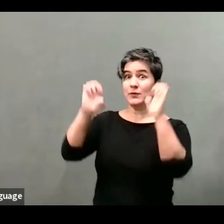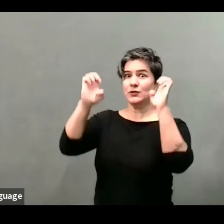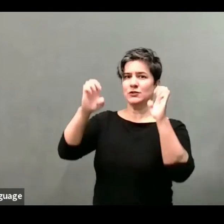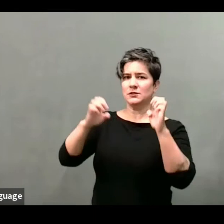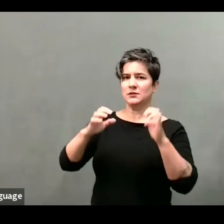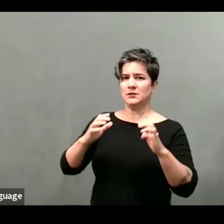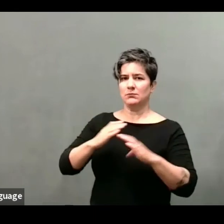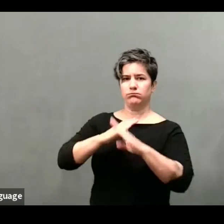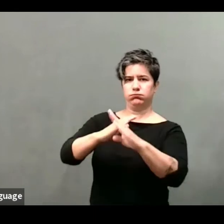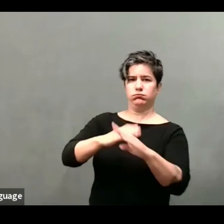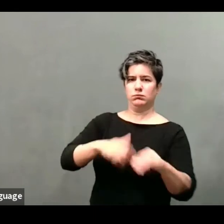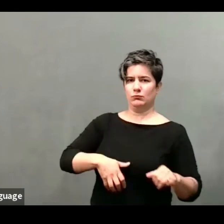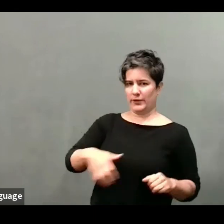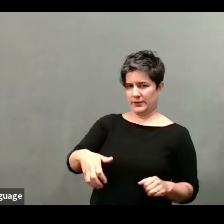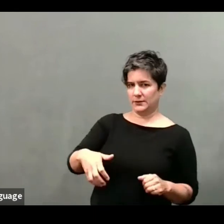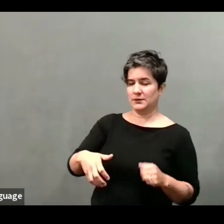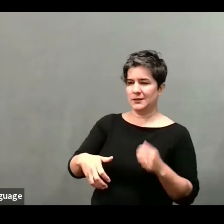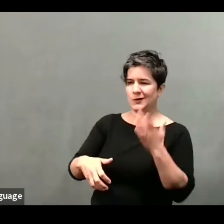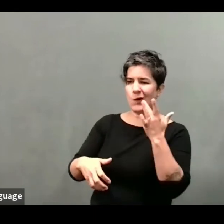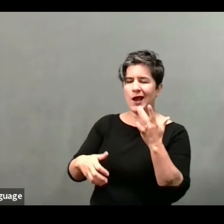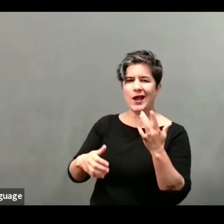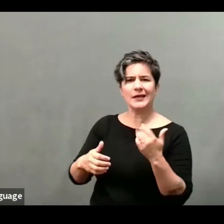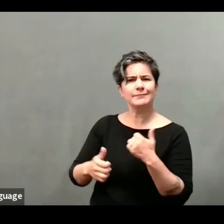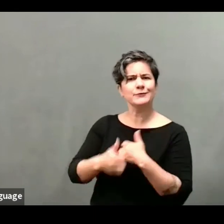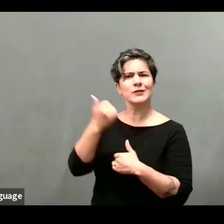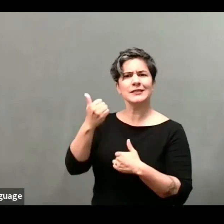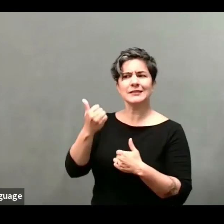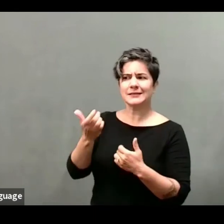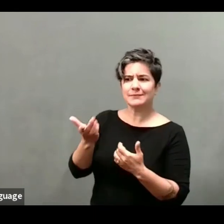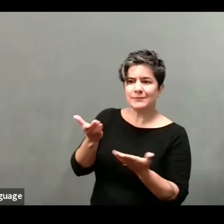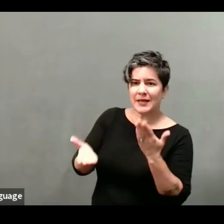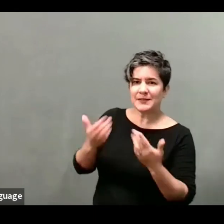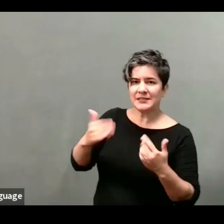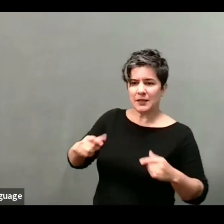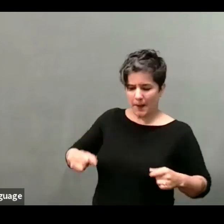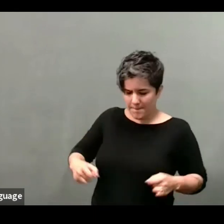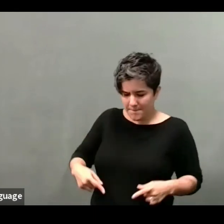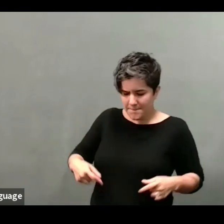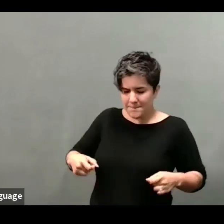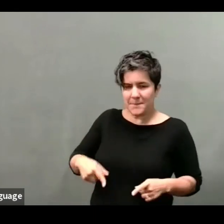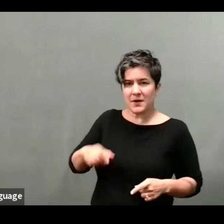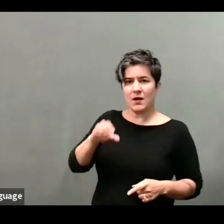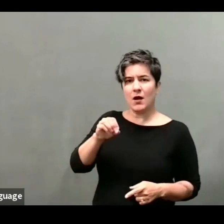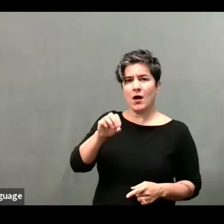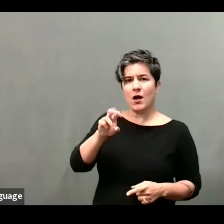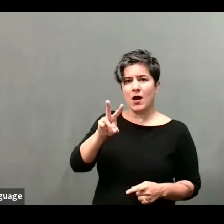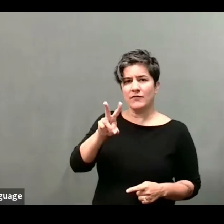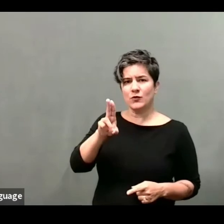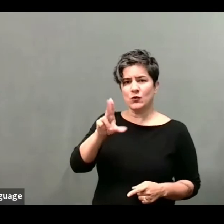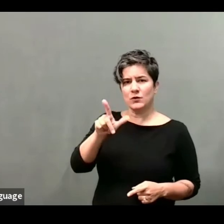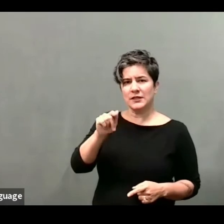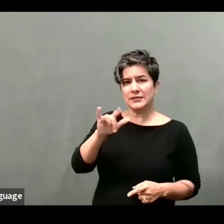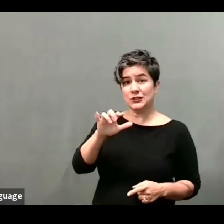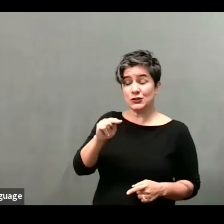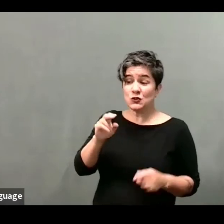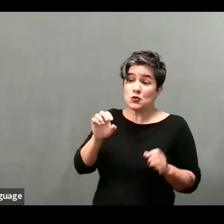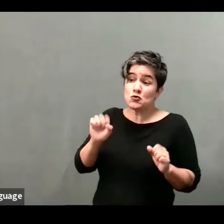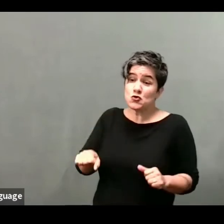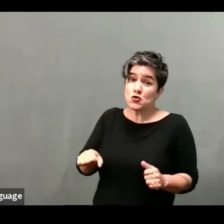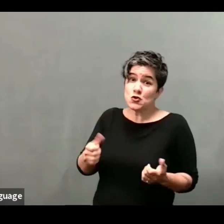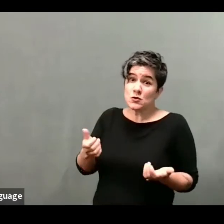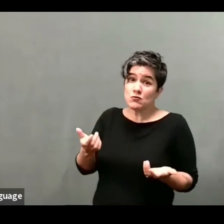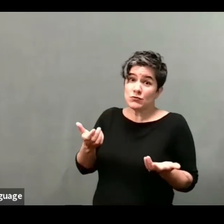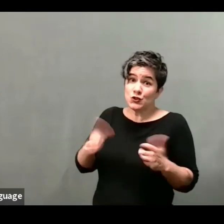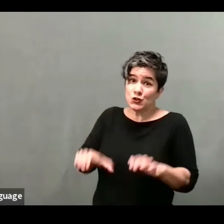contraceptive instead of taking the risk that maybe they are still ovulating occasionally and so may at times be at risk of